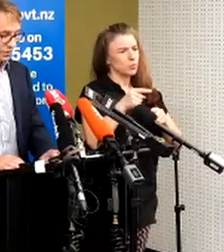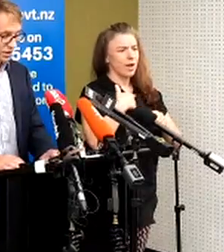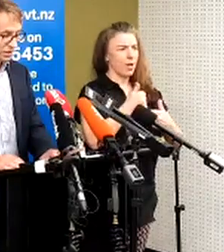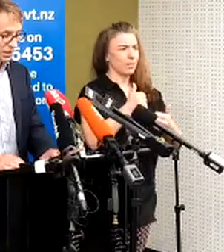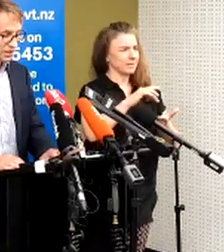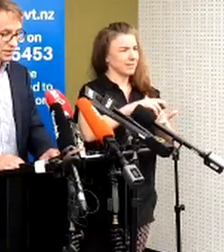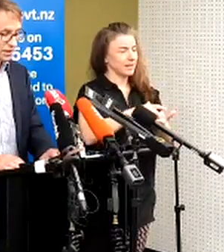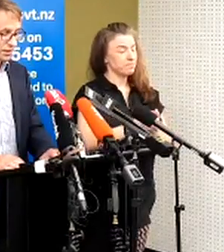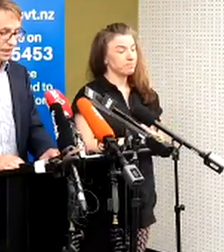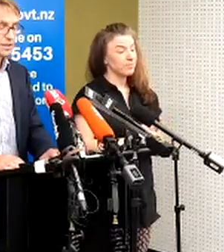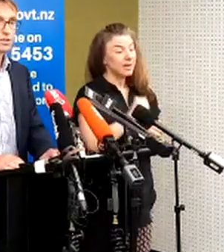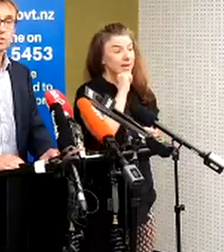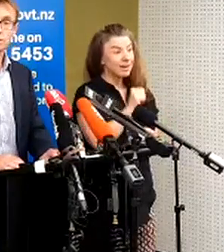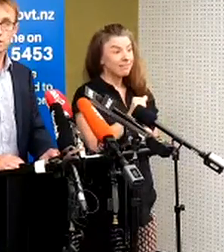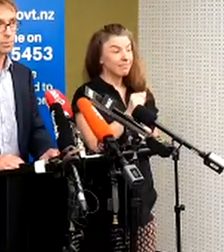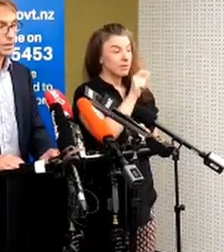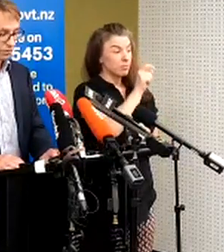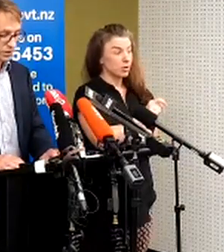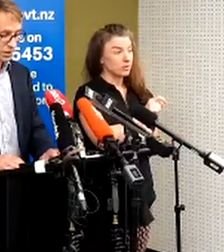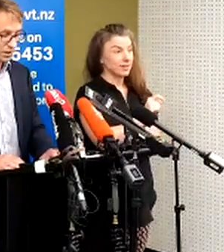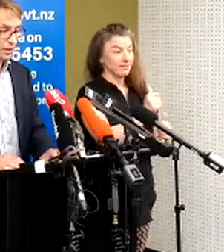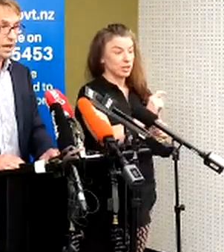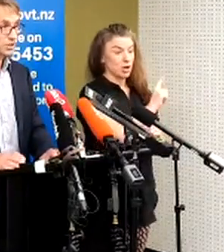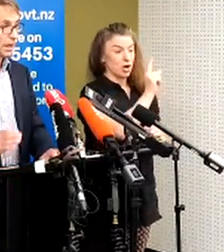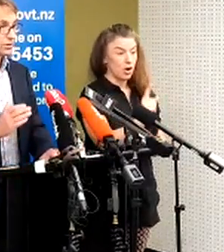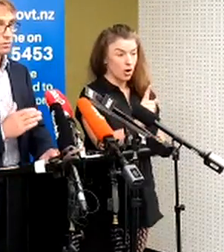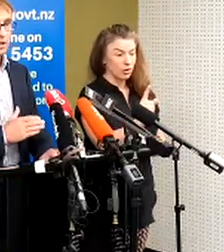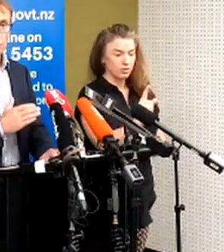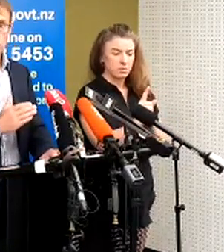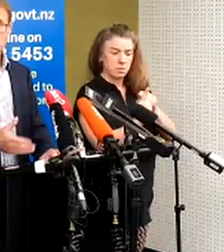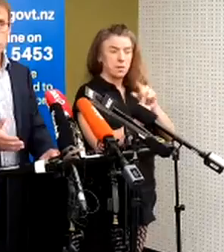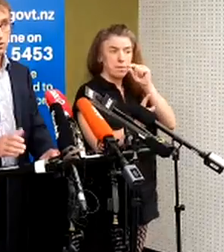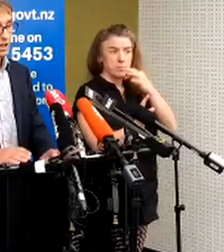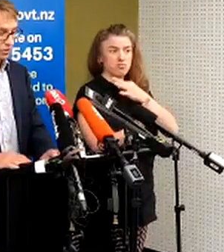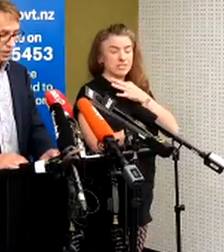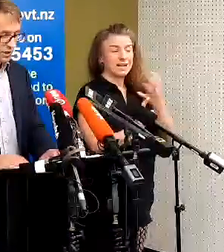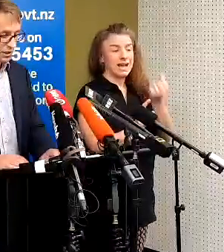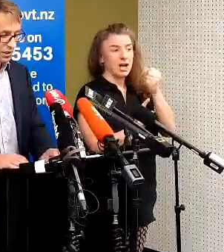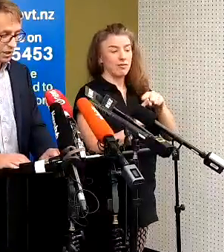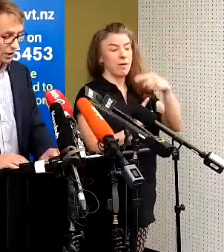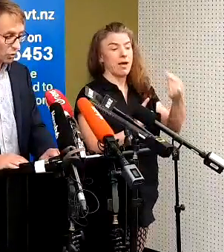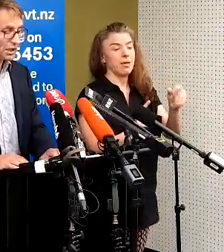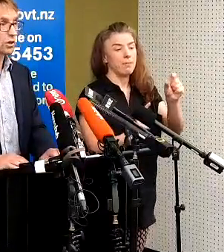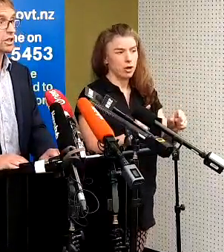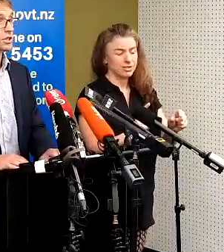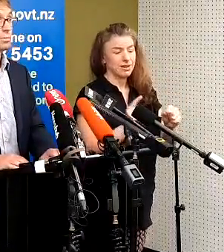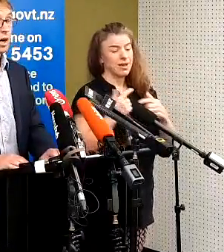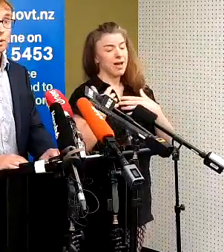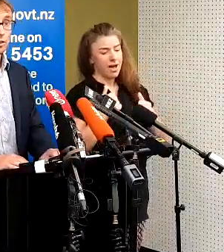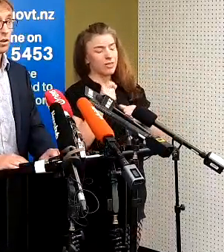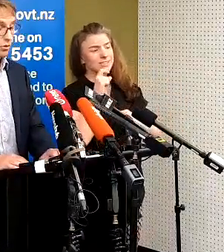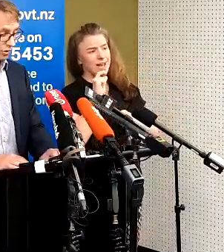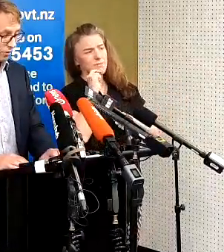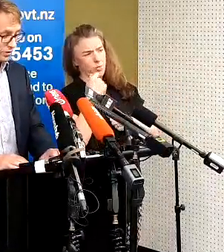has visited a centre and is considered to be at risk, as part of our ongoing contact tracing, they will be contacted